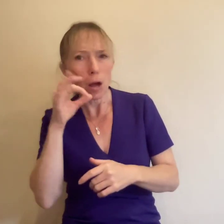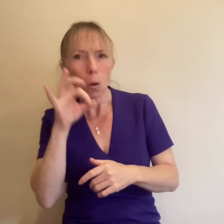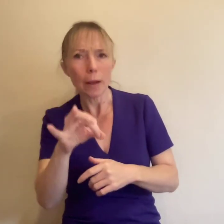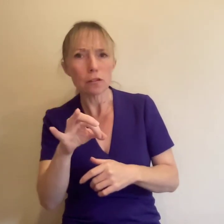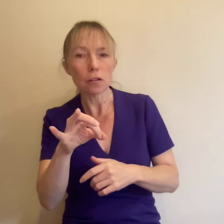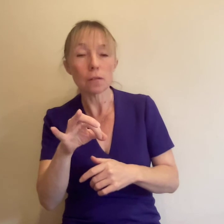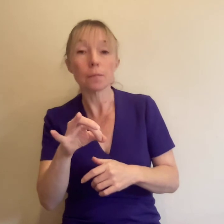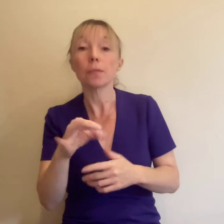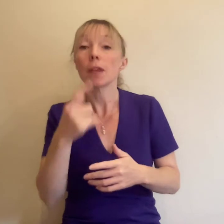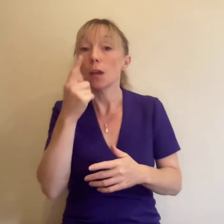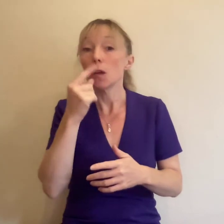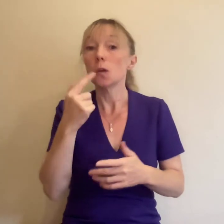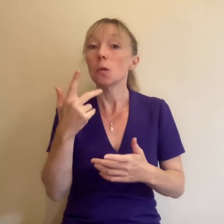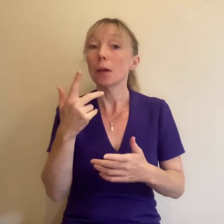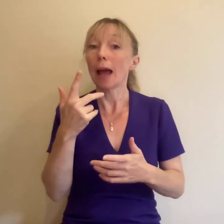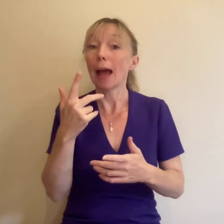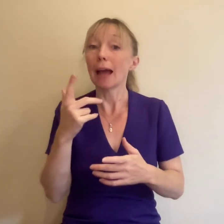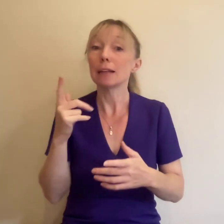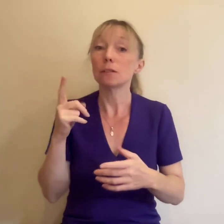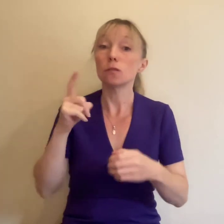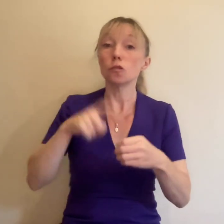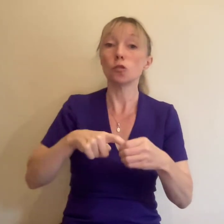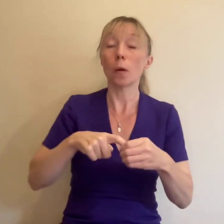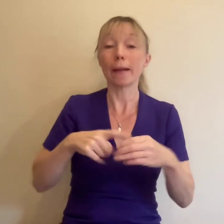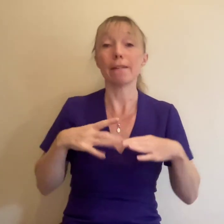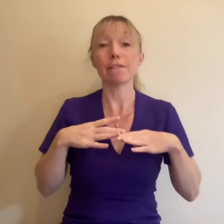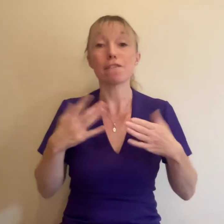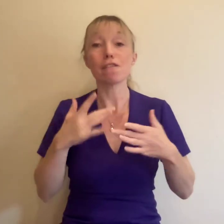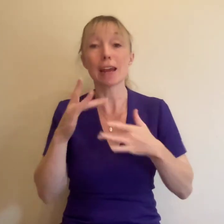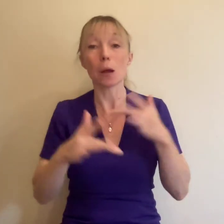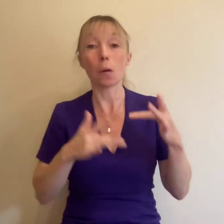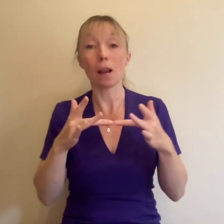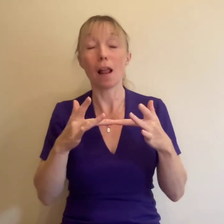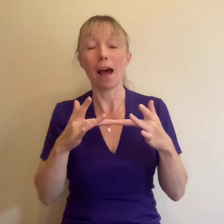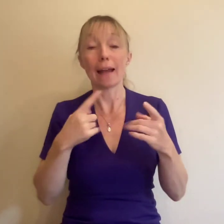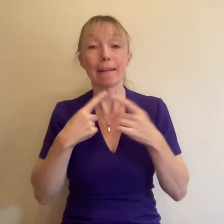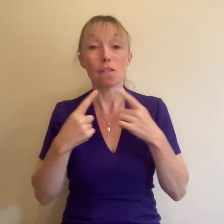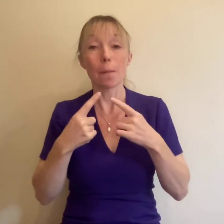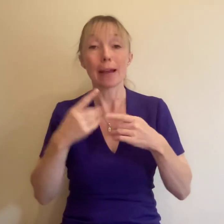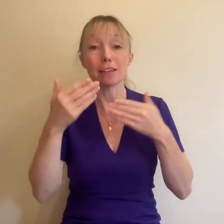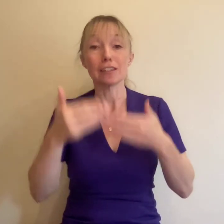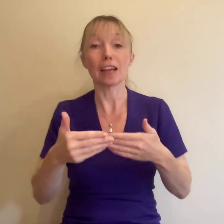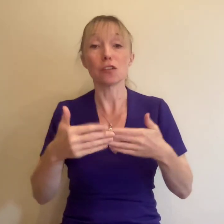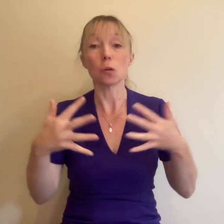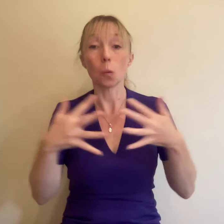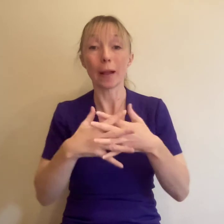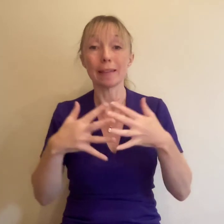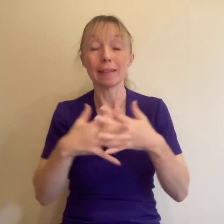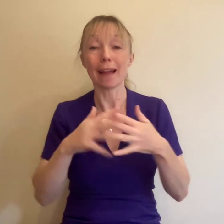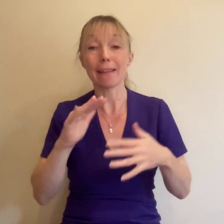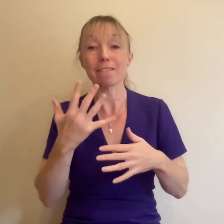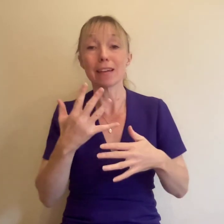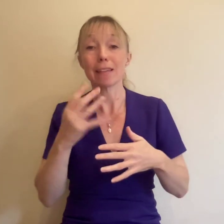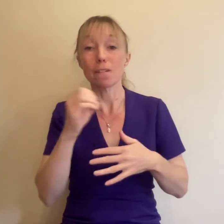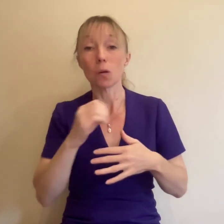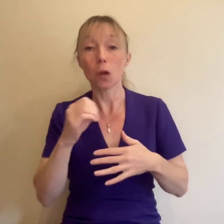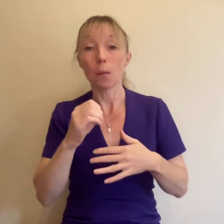for the free online information session we'll be running on Wednesday the 5th of October, 7 p.m. to 8